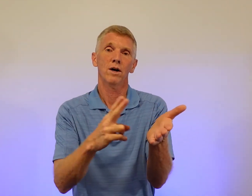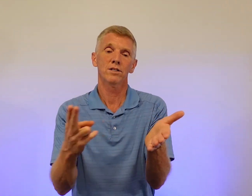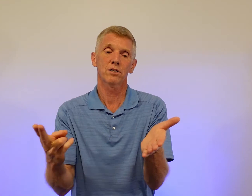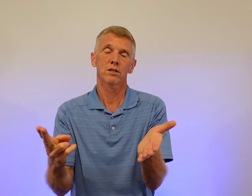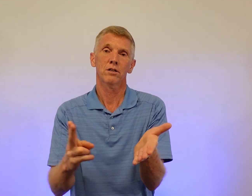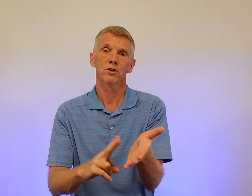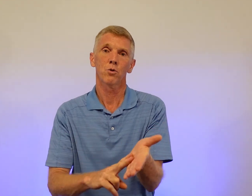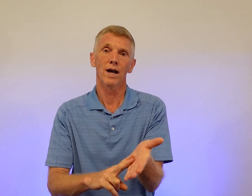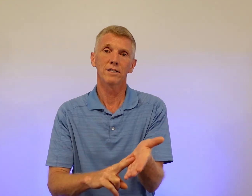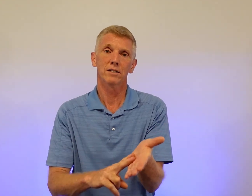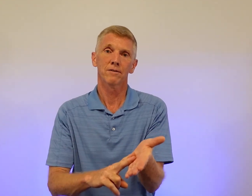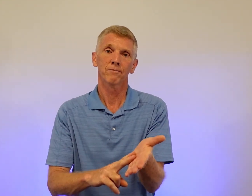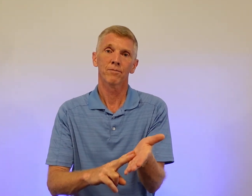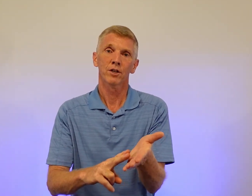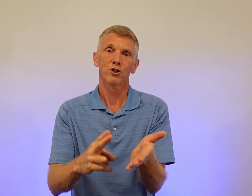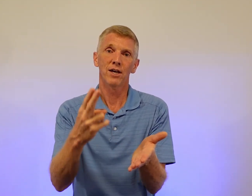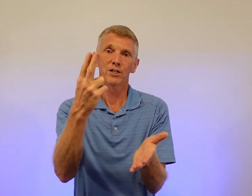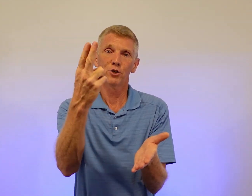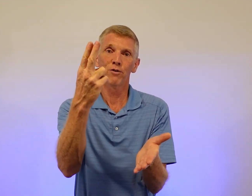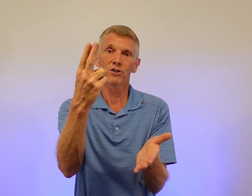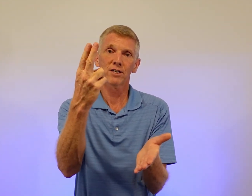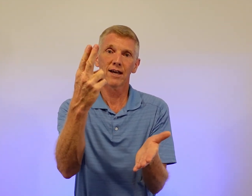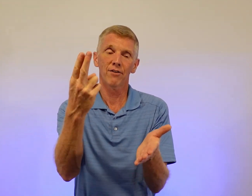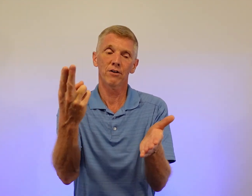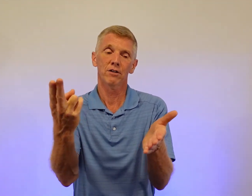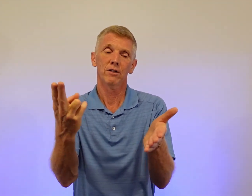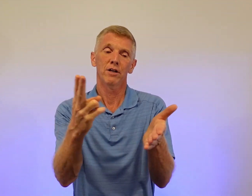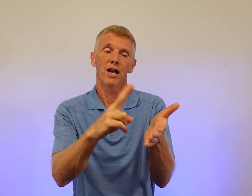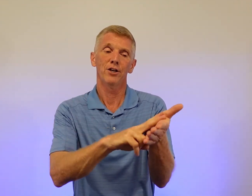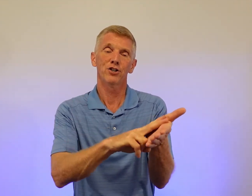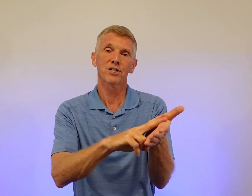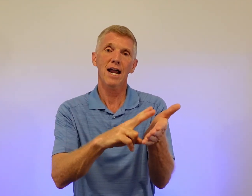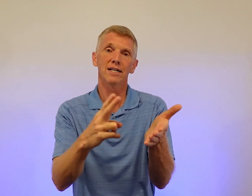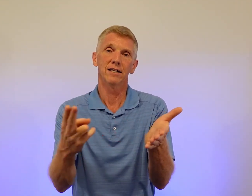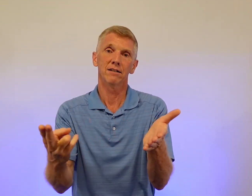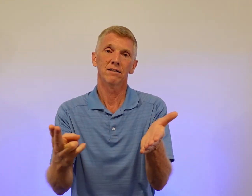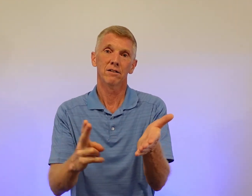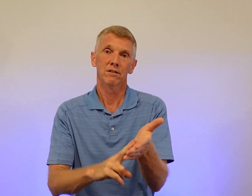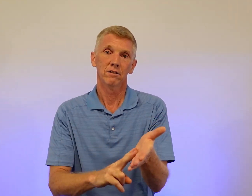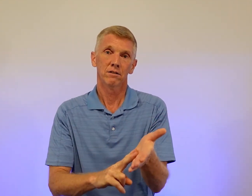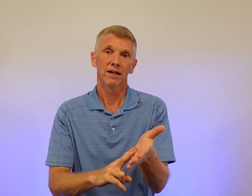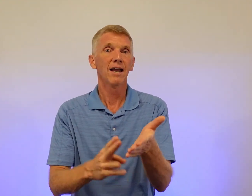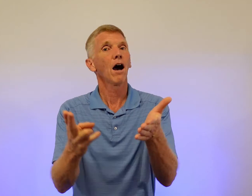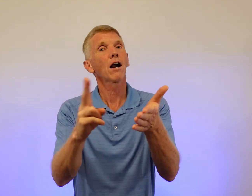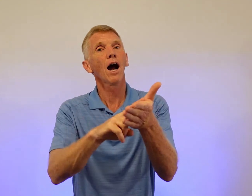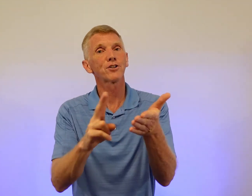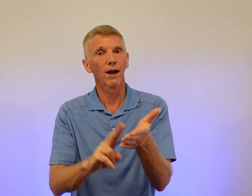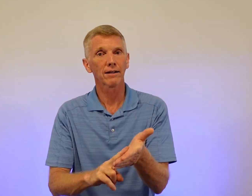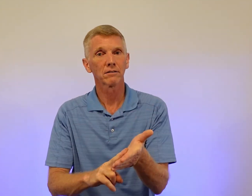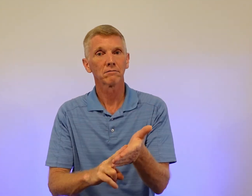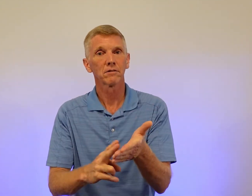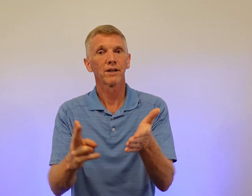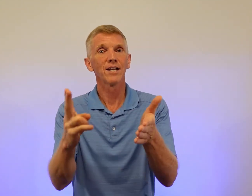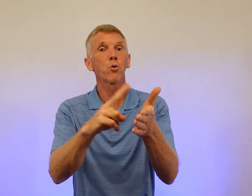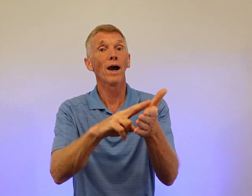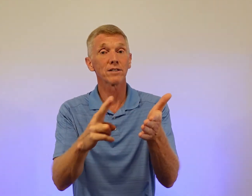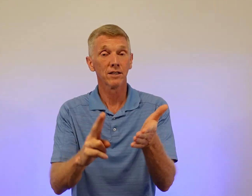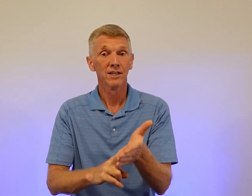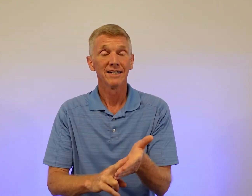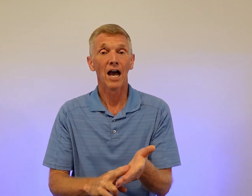once, twice. You're taking 2 fingers together and you're signing it, okay? A contract. Okay, twice. Now, if you're